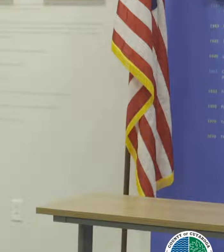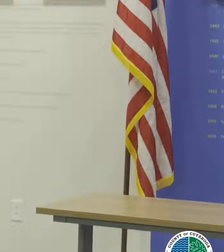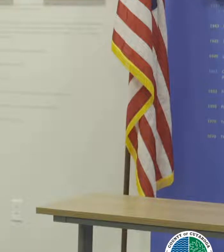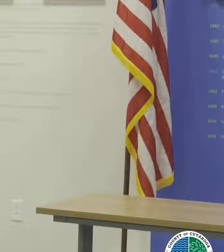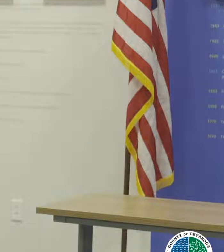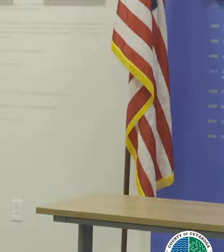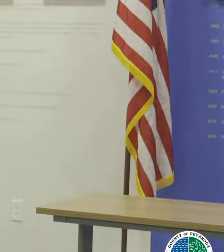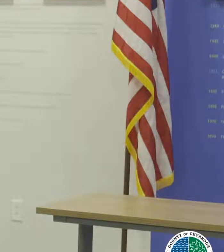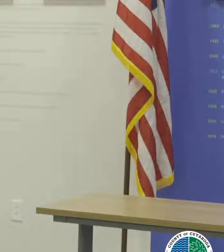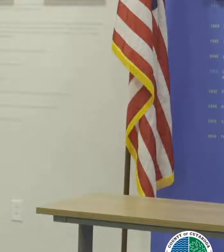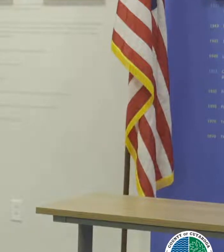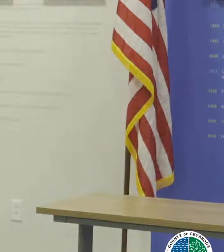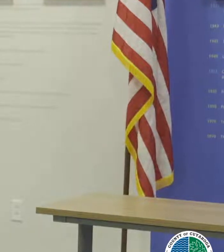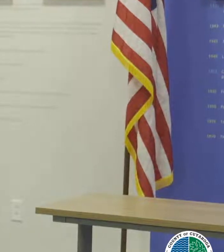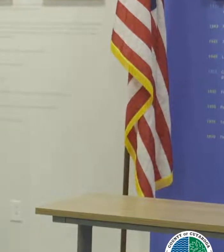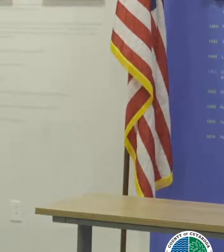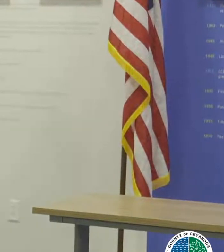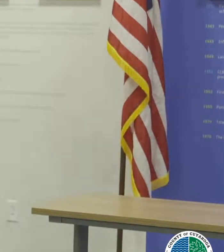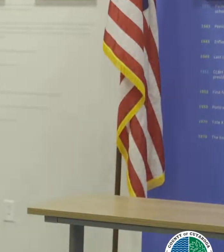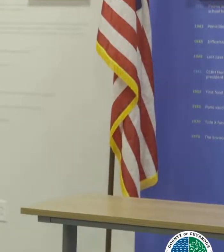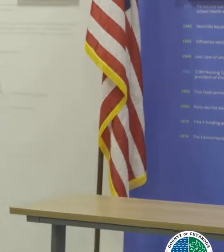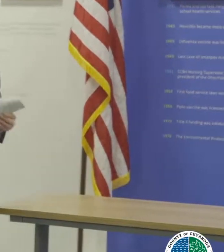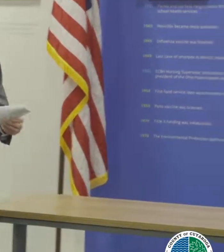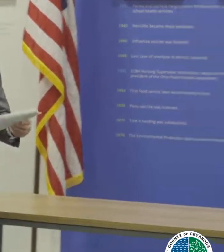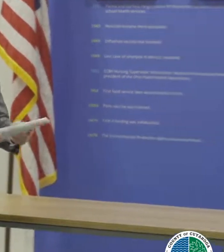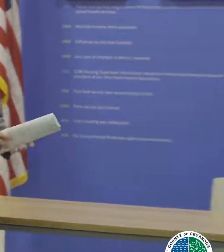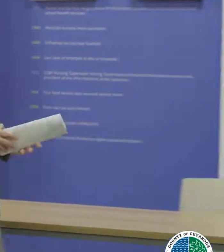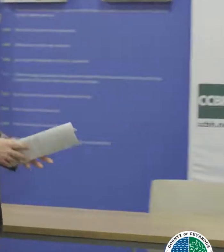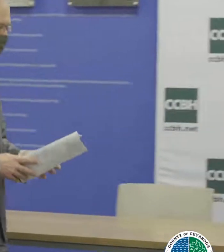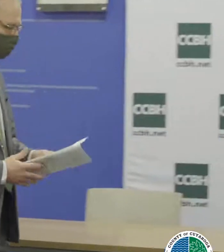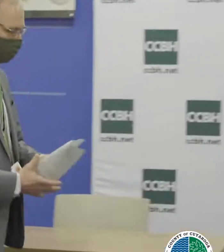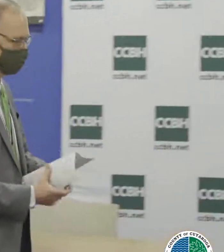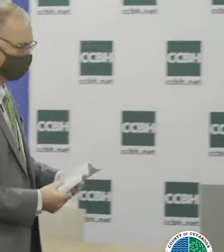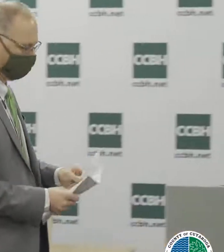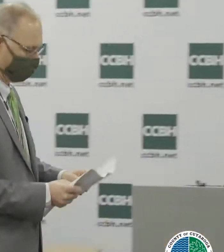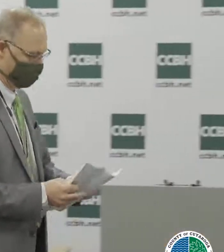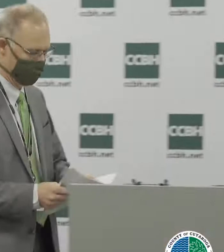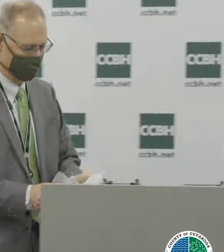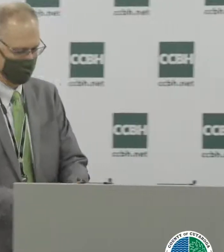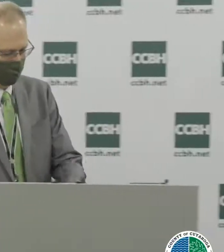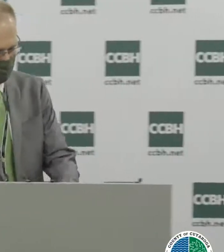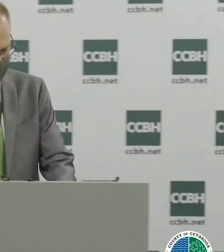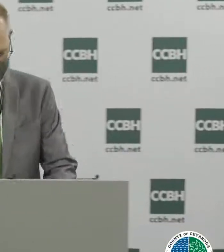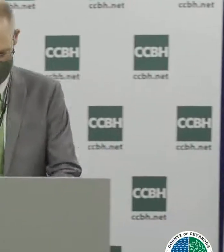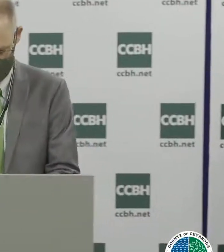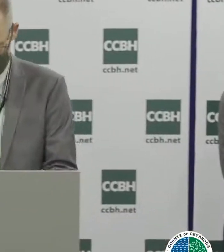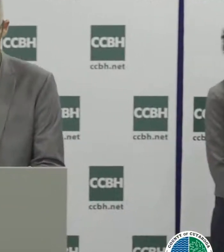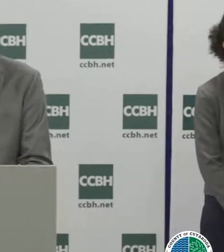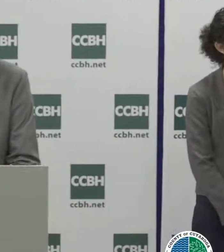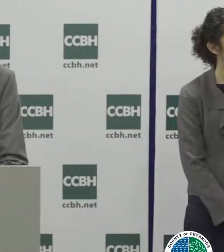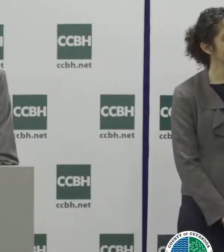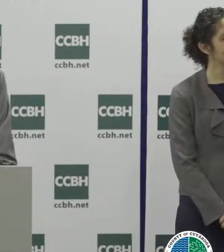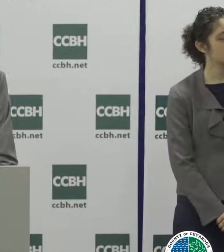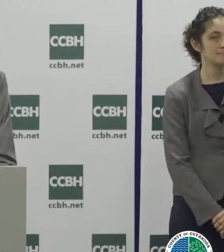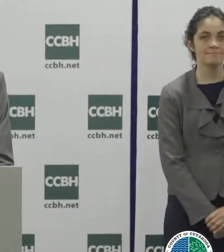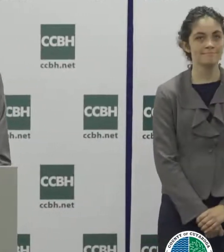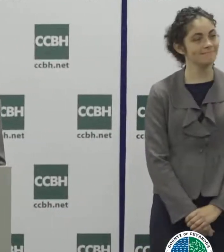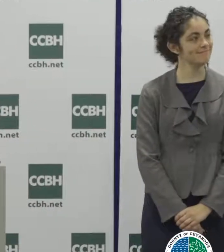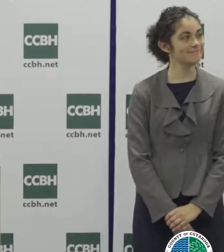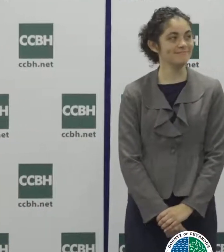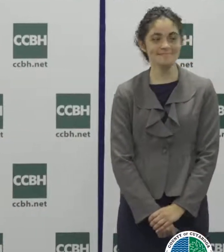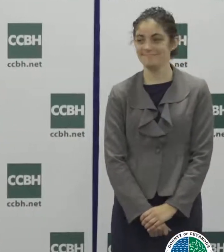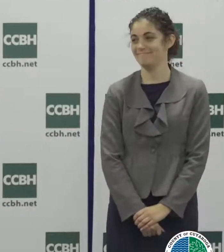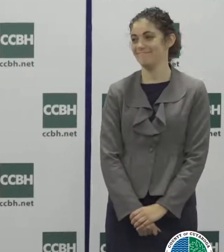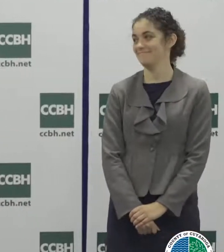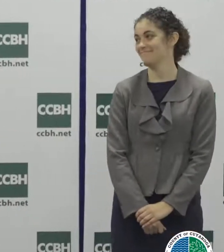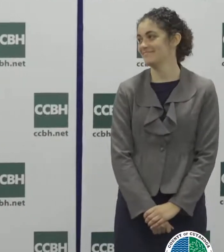tried. Okay. Thanks for reminding me, but I'm just gonna go buy them this weekend. Because it's for $12, we did 3 weeks.